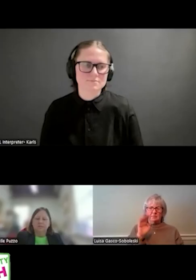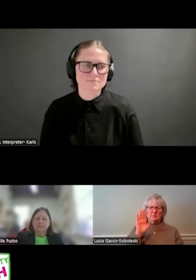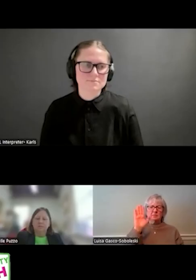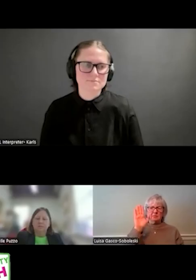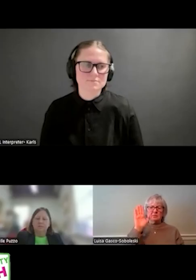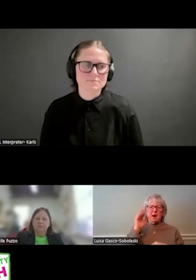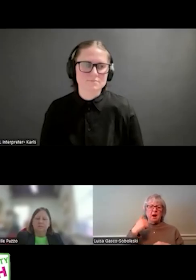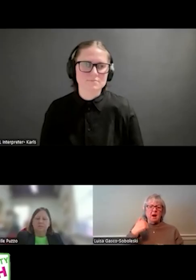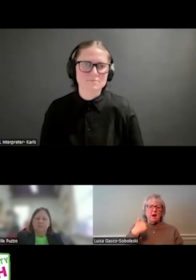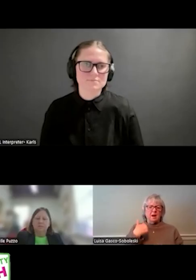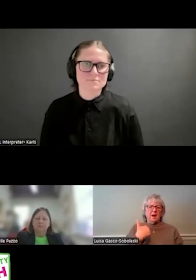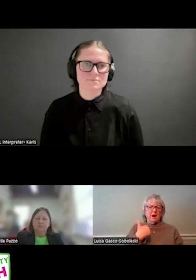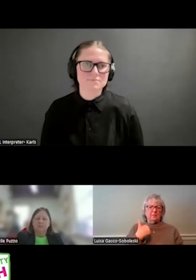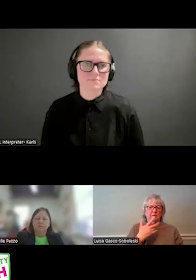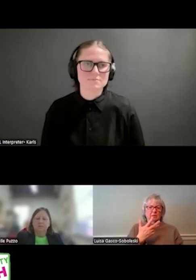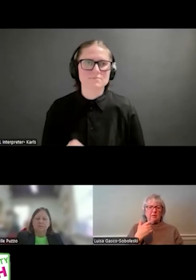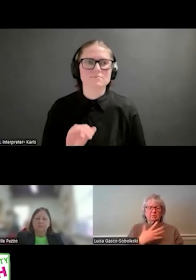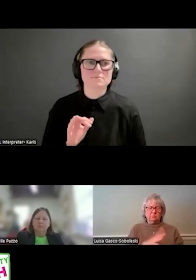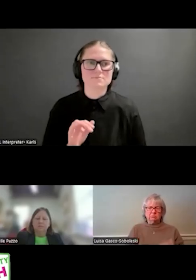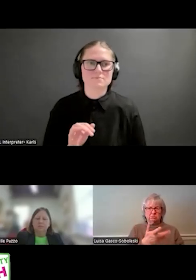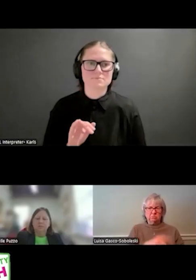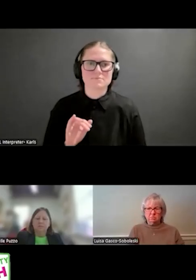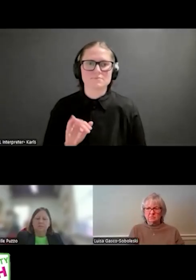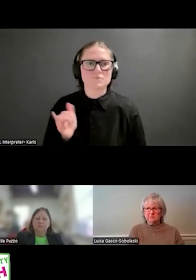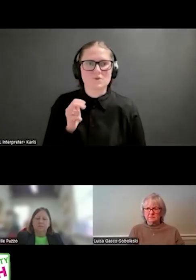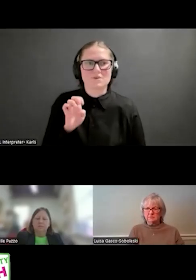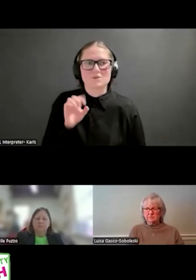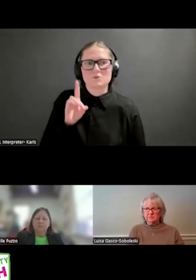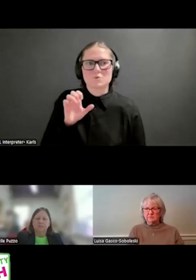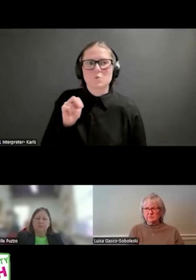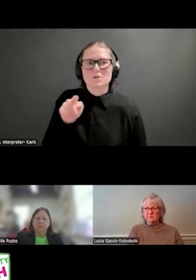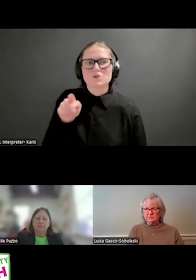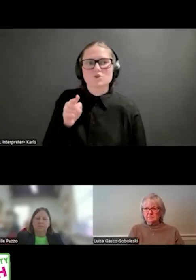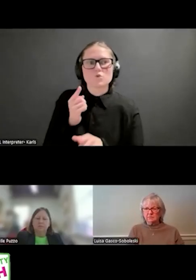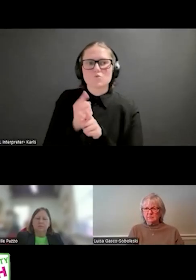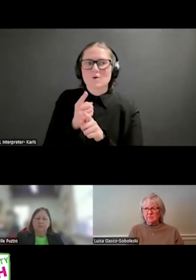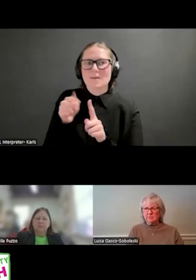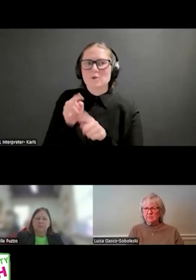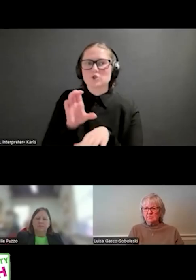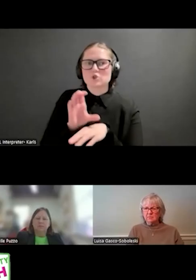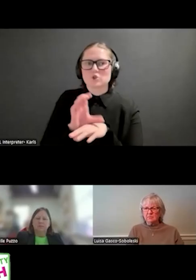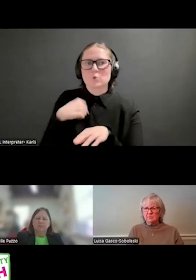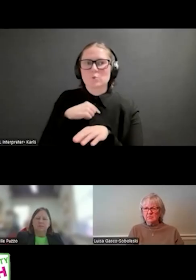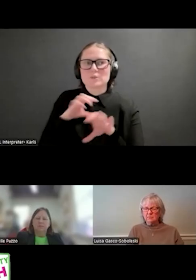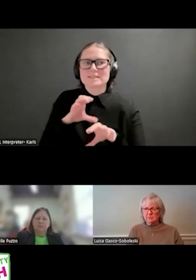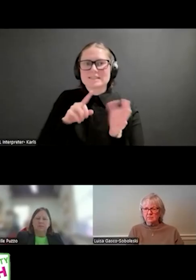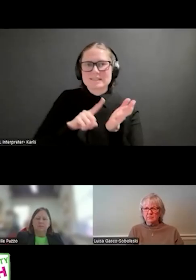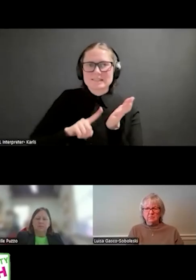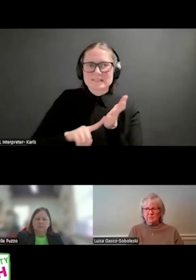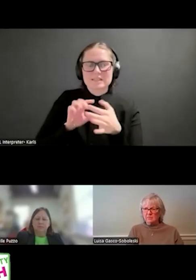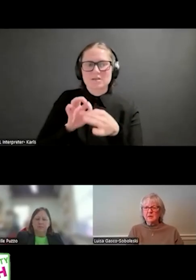was curious to know. Doreen, you're absolutely right about the churches. We did a study of